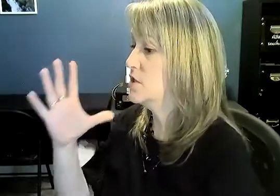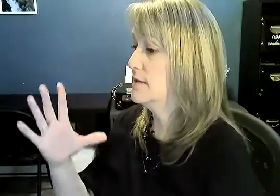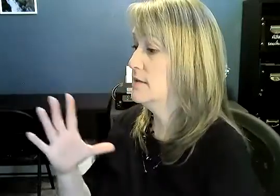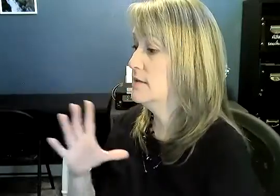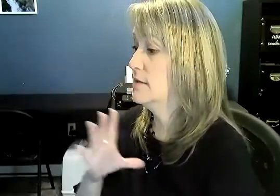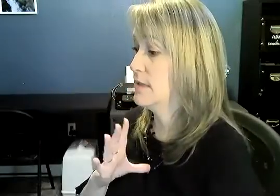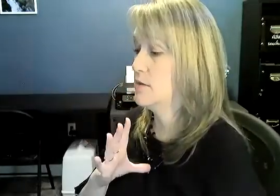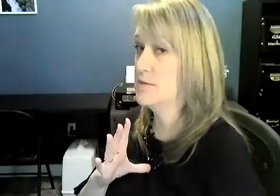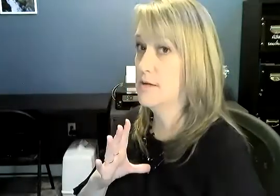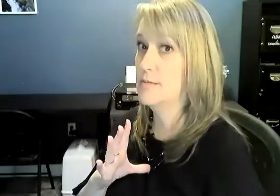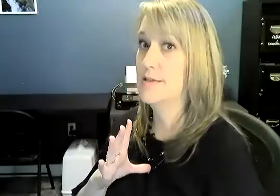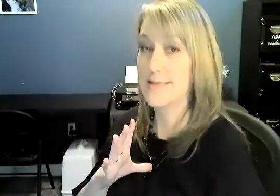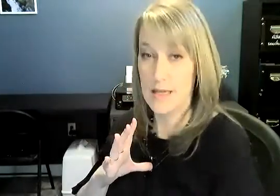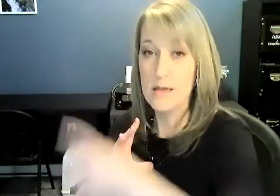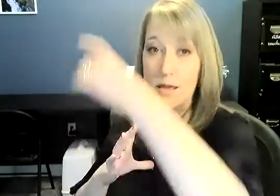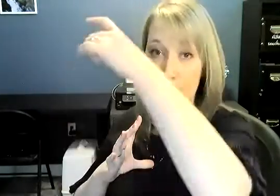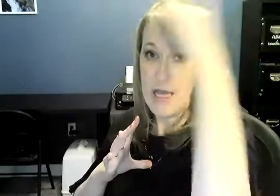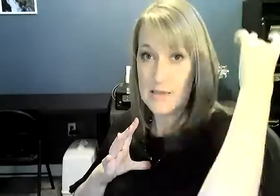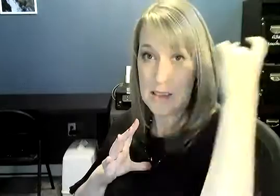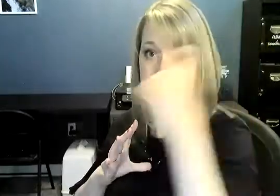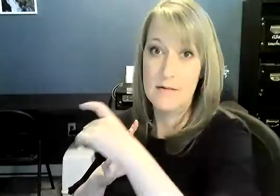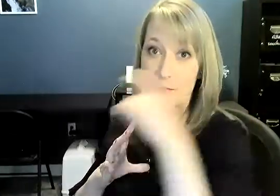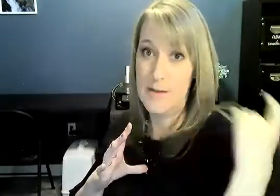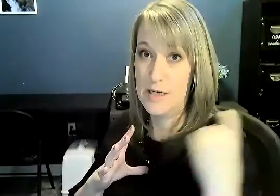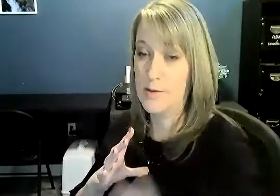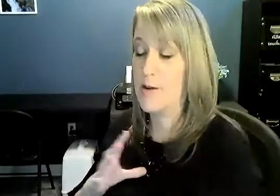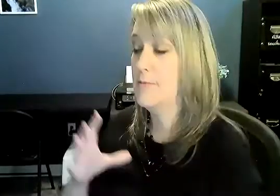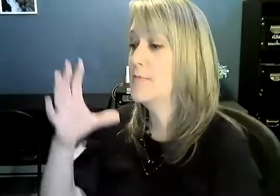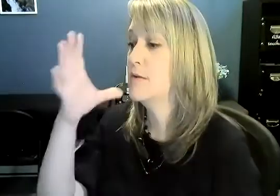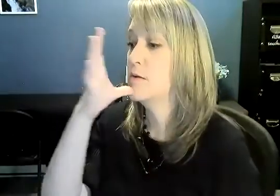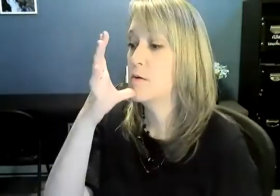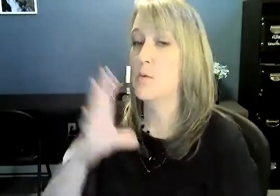chin and go down because again, masculine, feminine, okay? Woman.